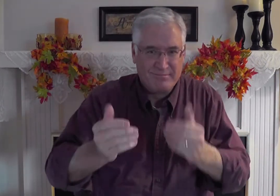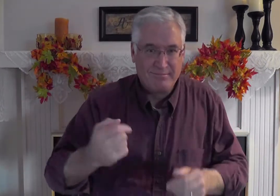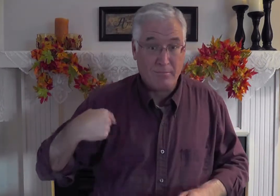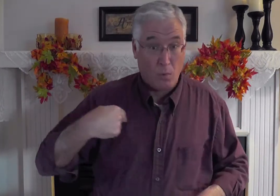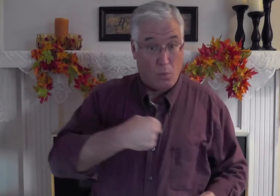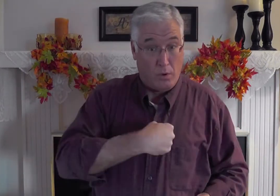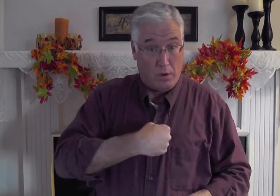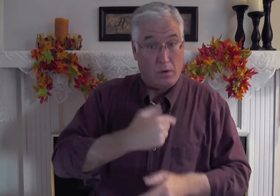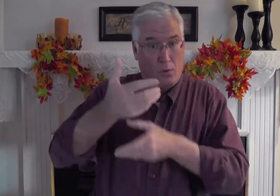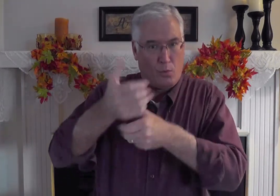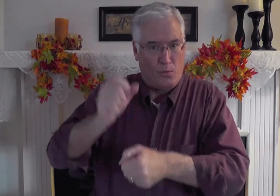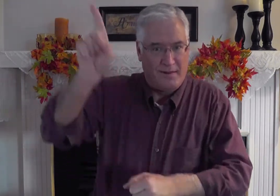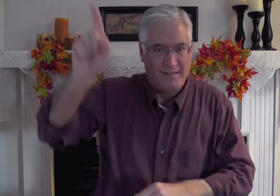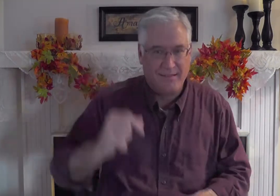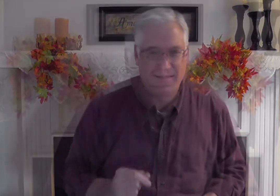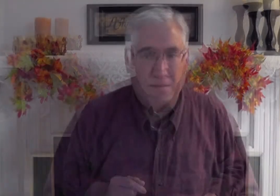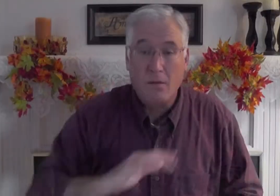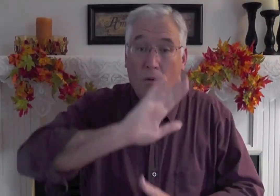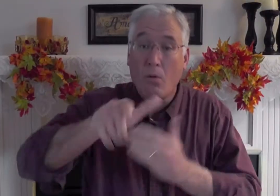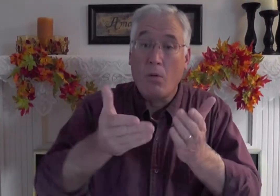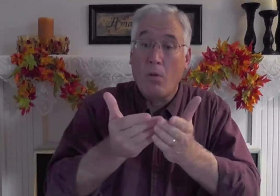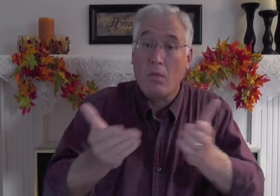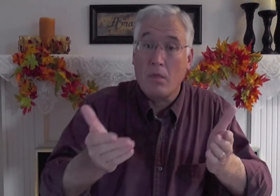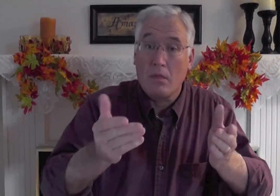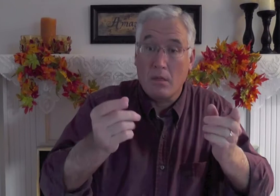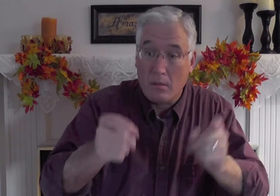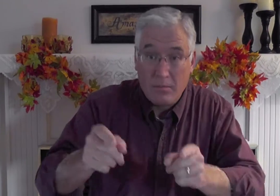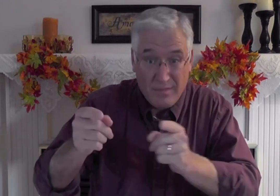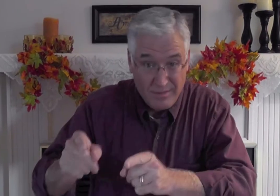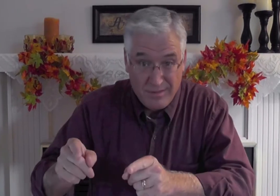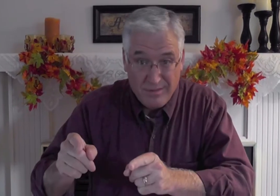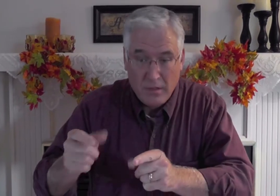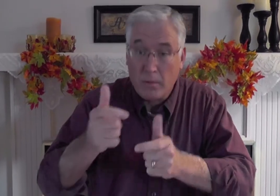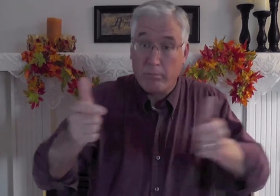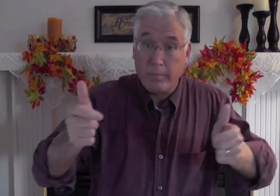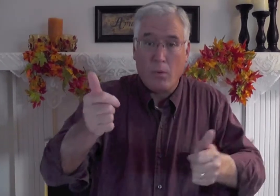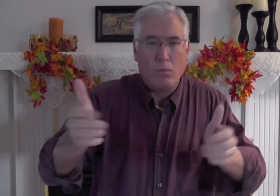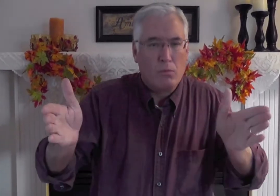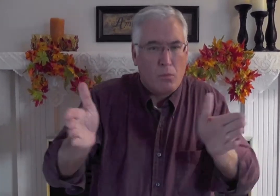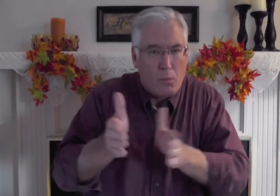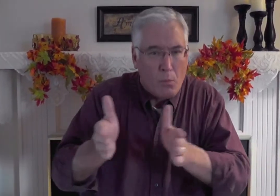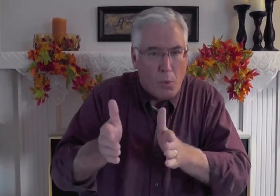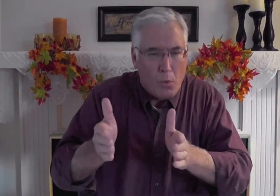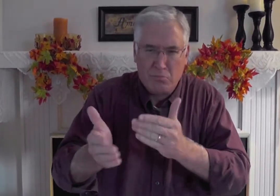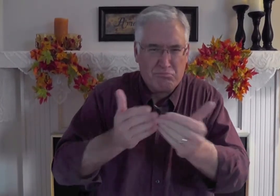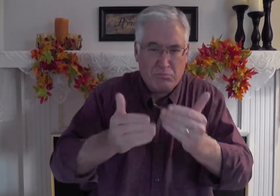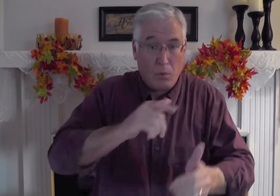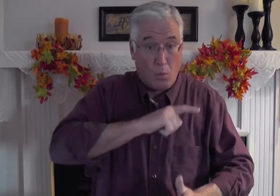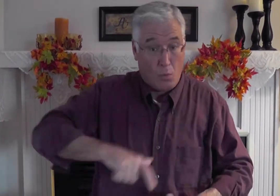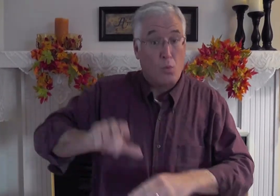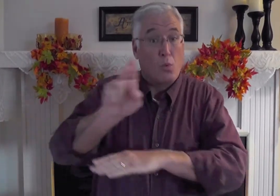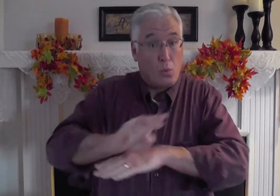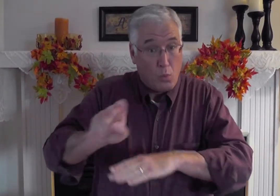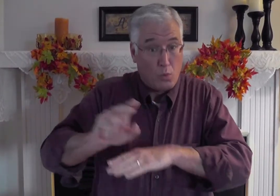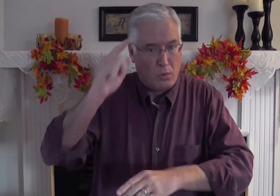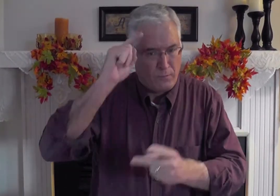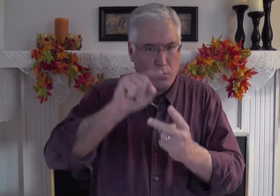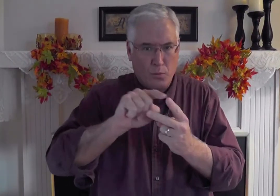purpose, then whatever happens, we wouldn't trust him. But we know that we can't. Whatever happens, big or small, it doesn't matter.